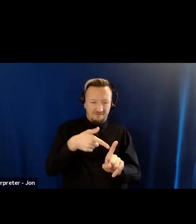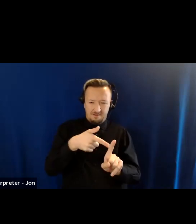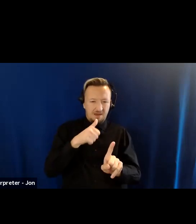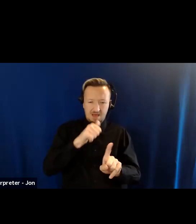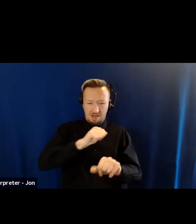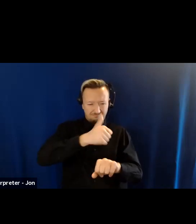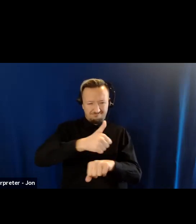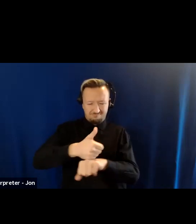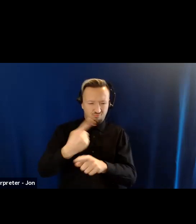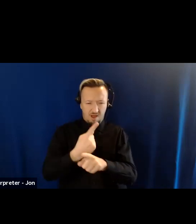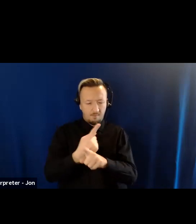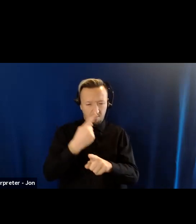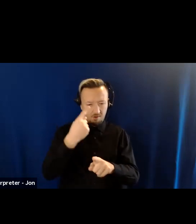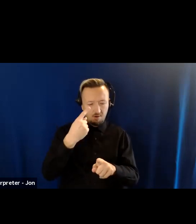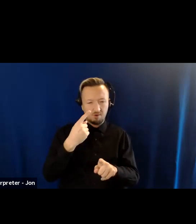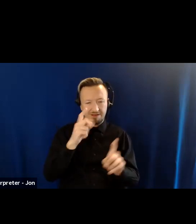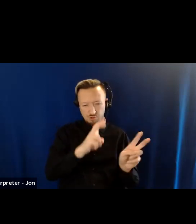use information to